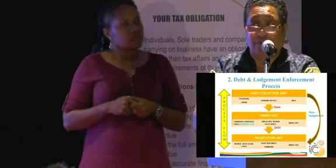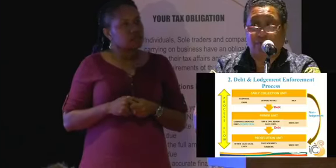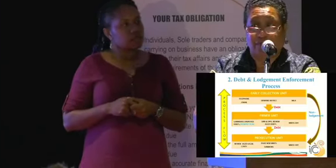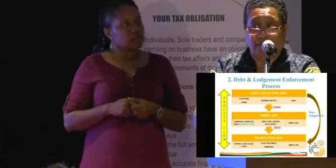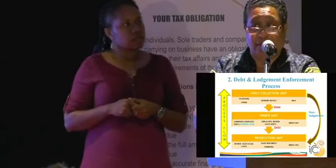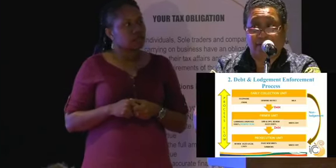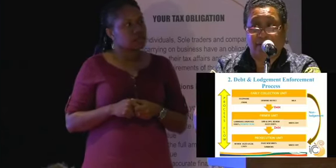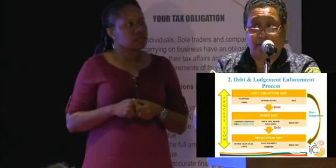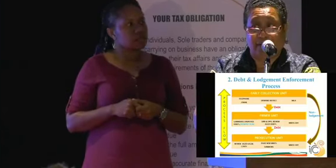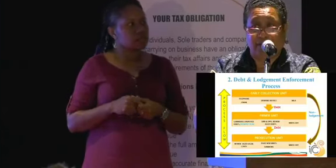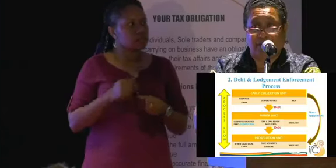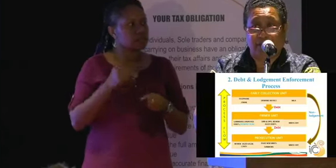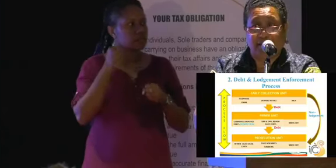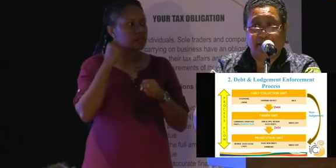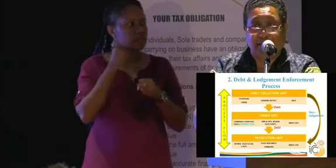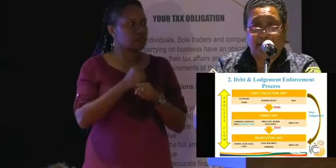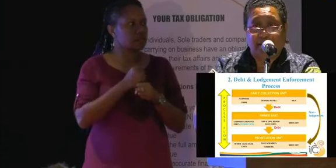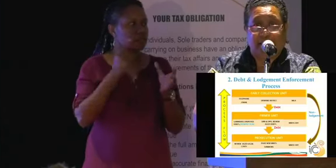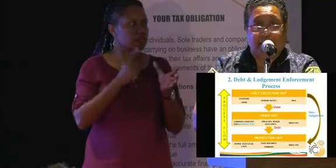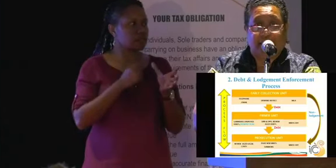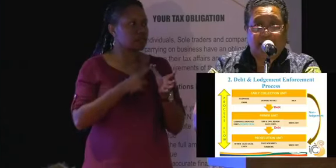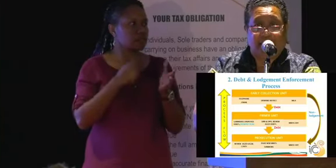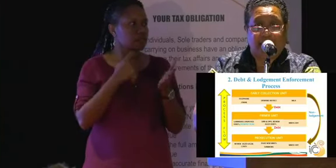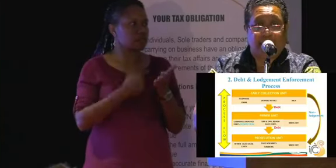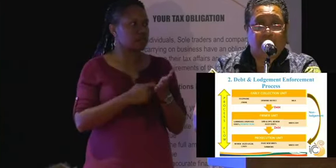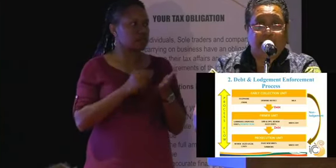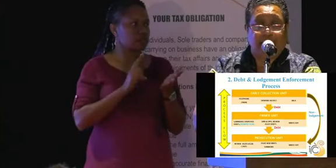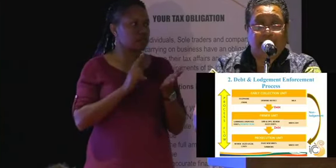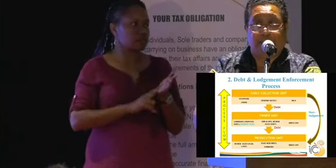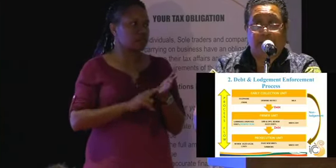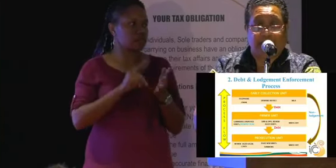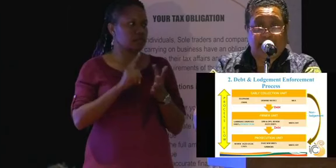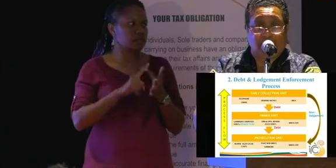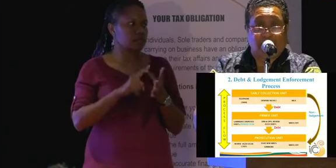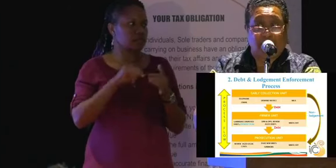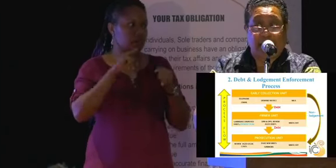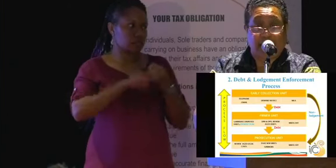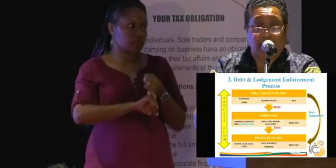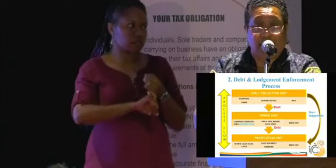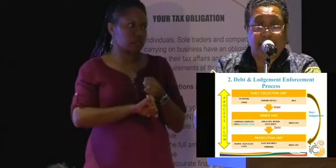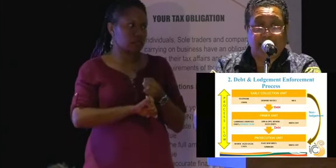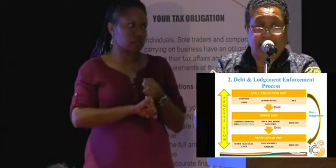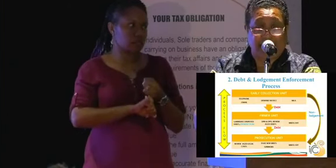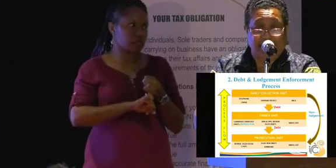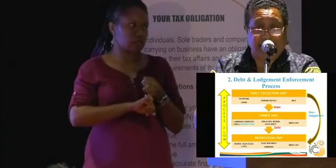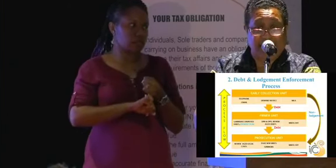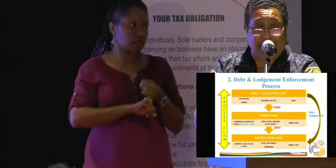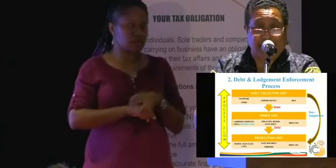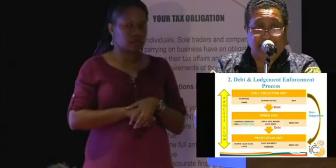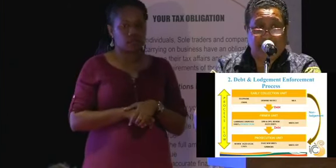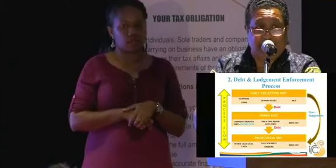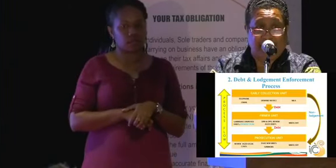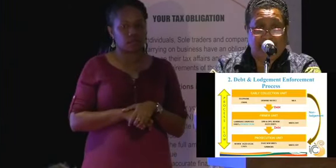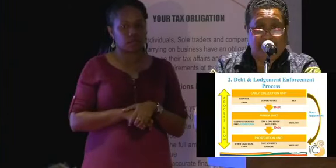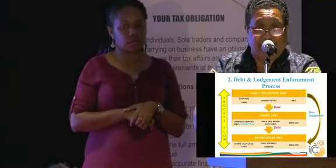a lot of you have heard about garnishee. A garnishee order is placed on your account at the bank,